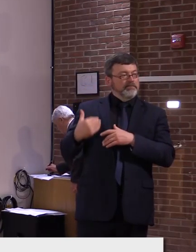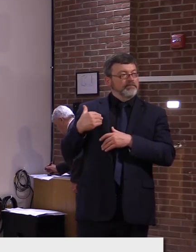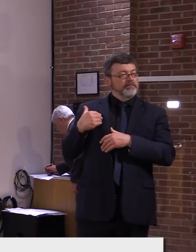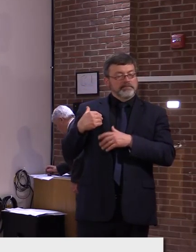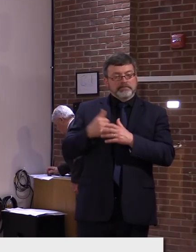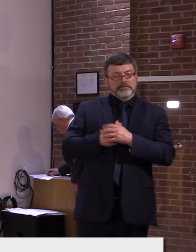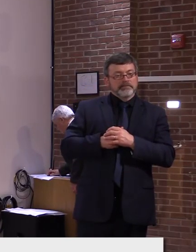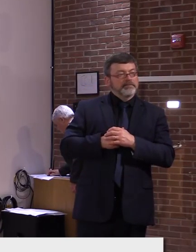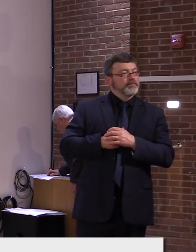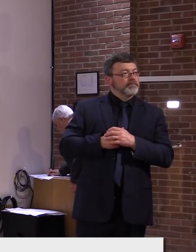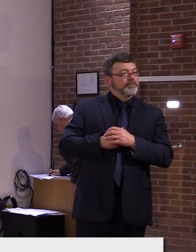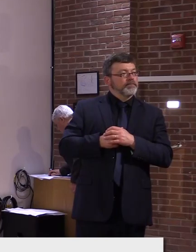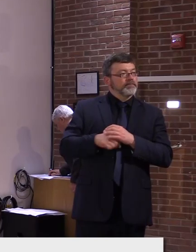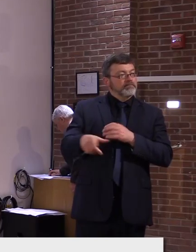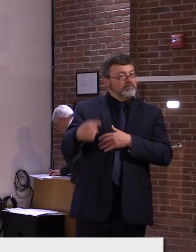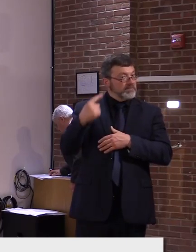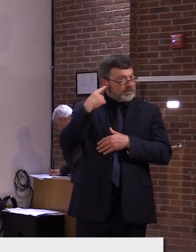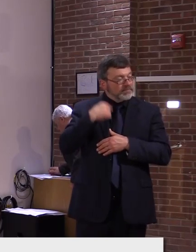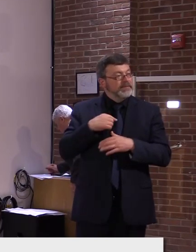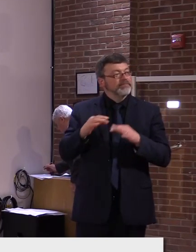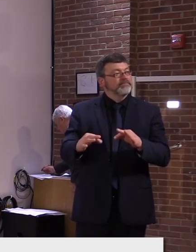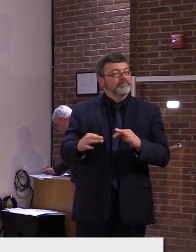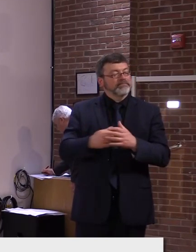Can you hear me? We can.